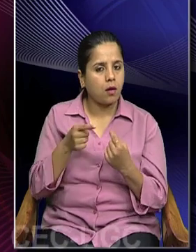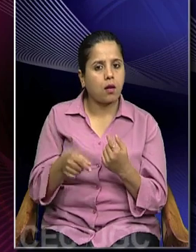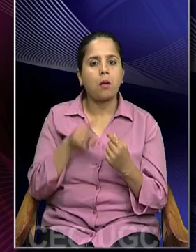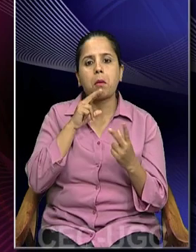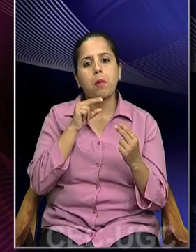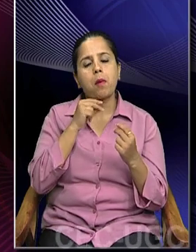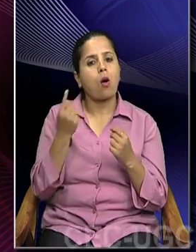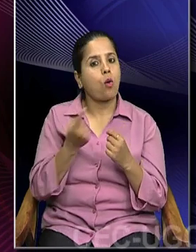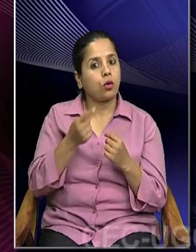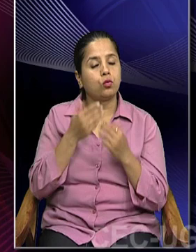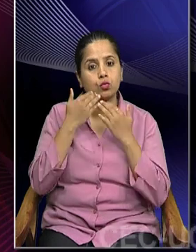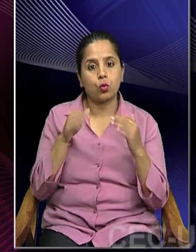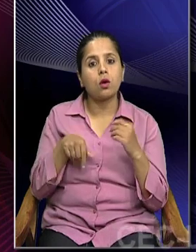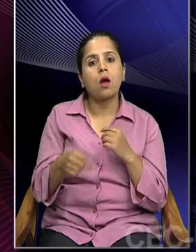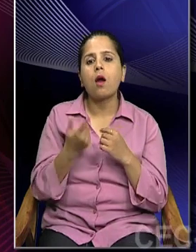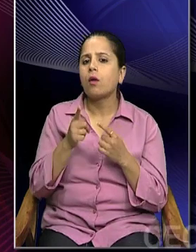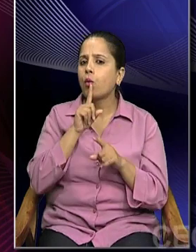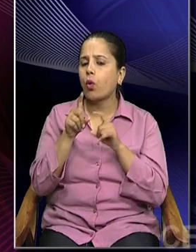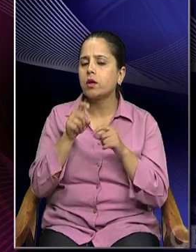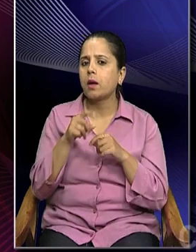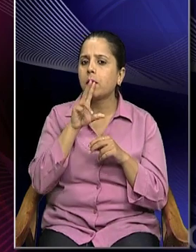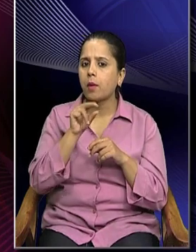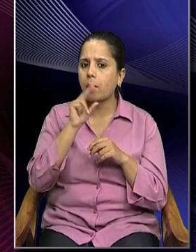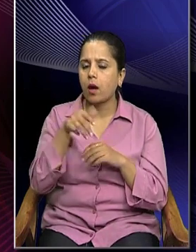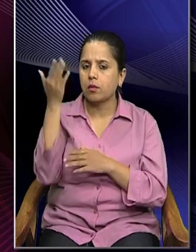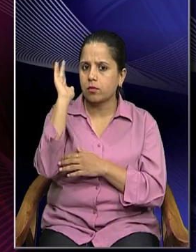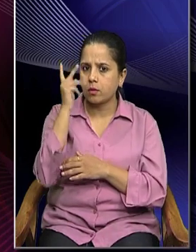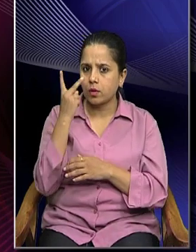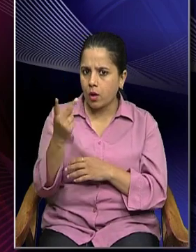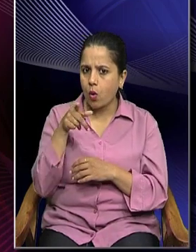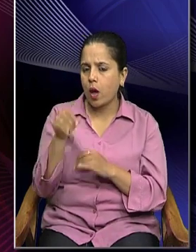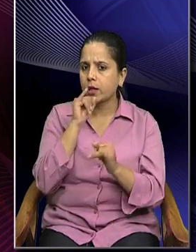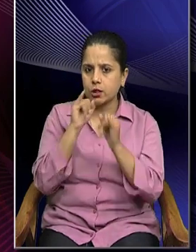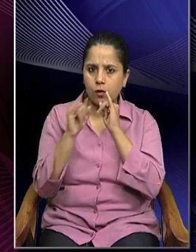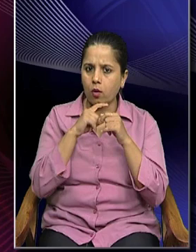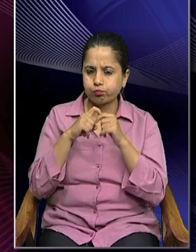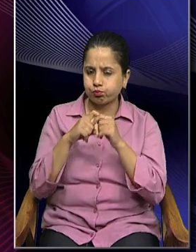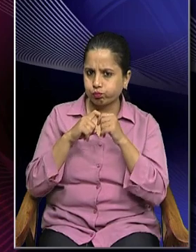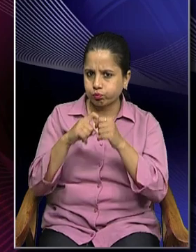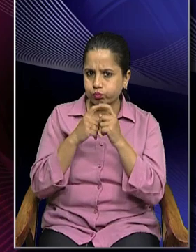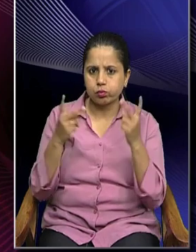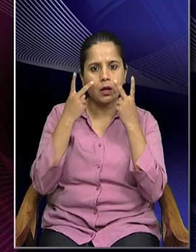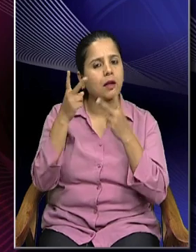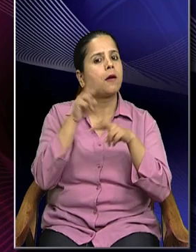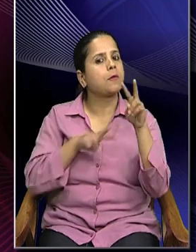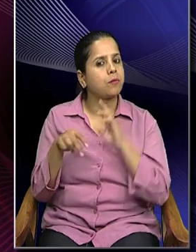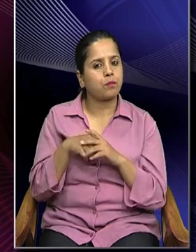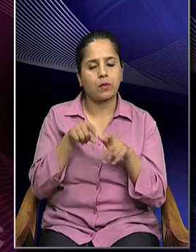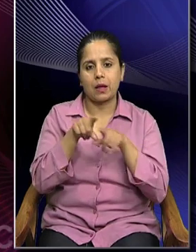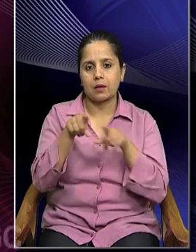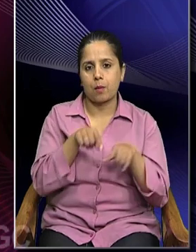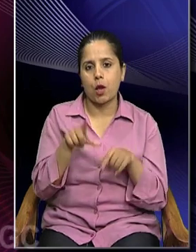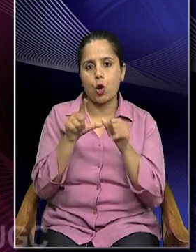are assessed through the oral presentations or the interviews. Like for example, in the